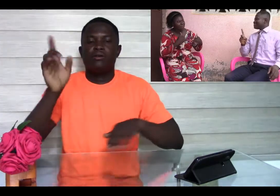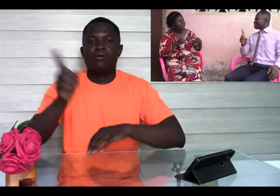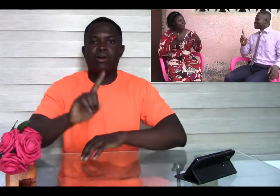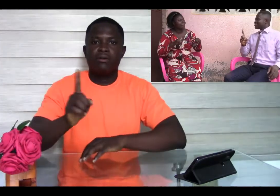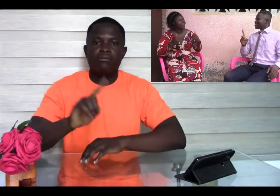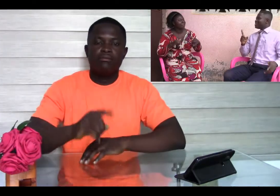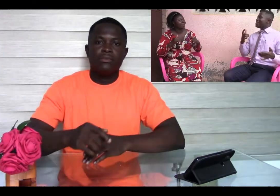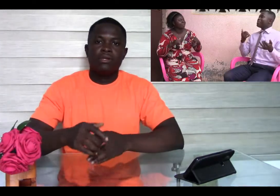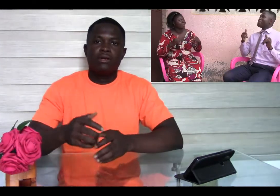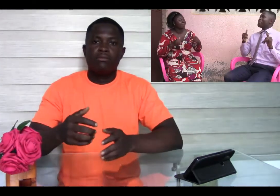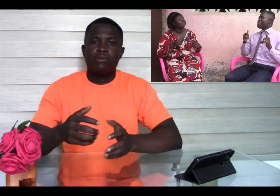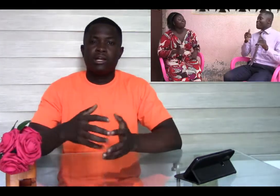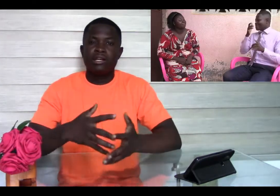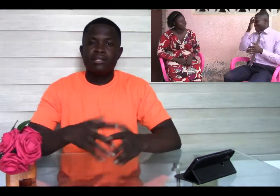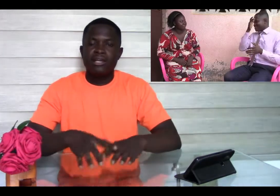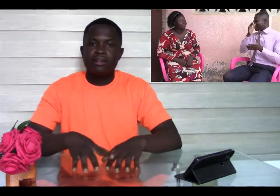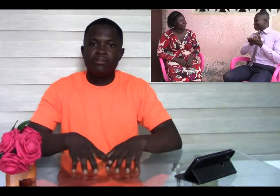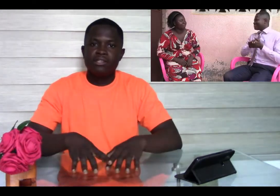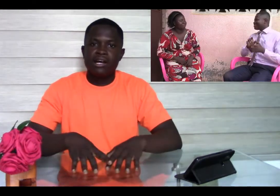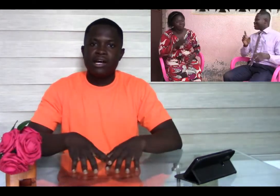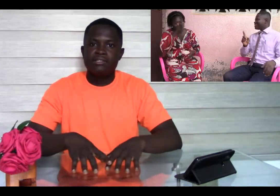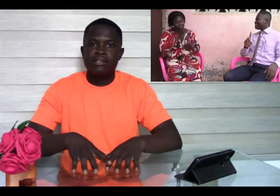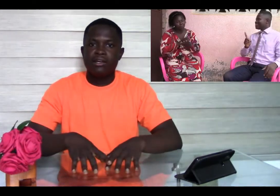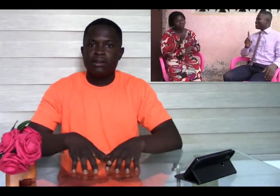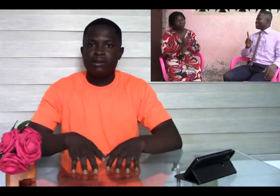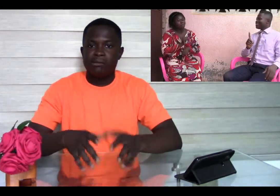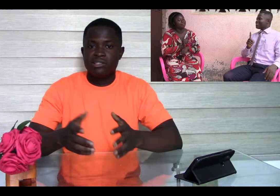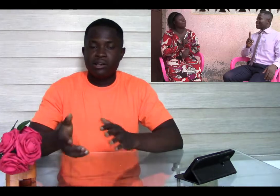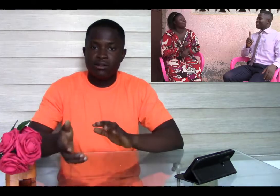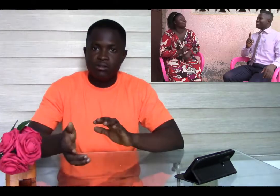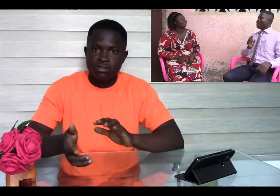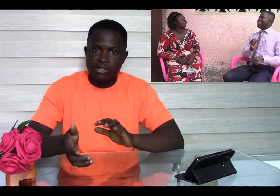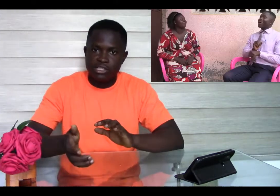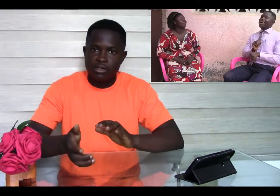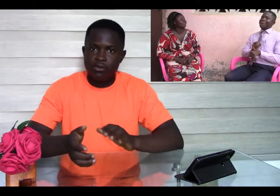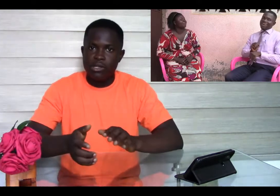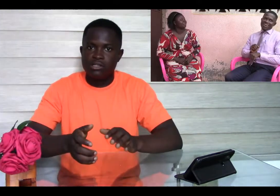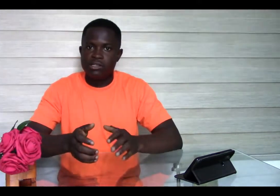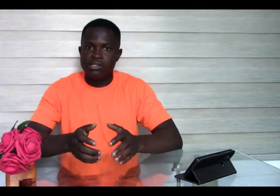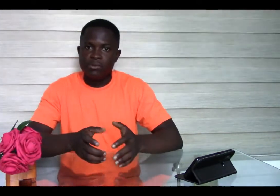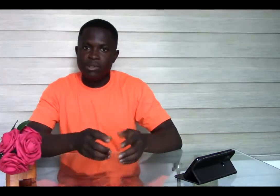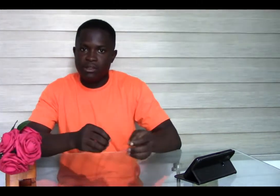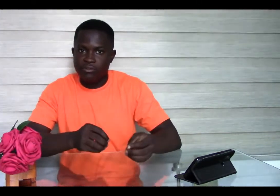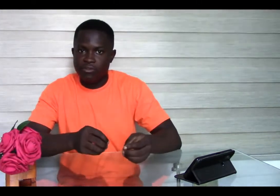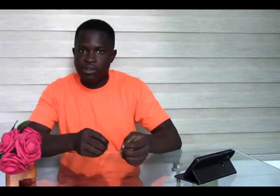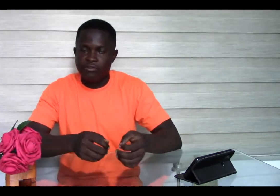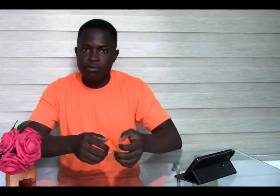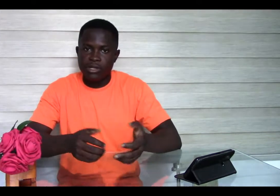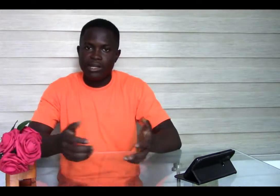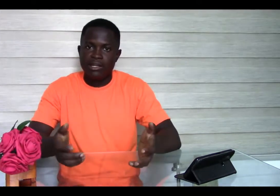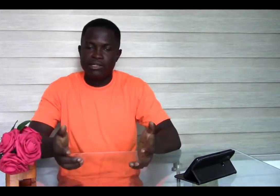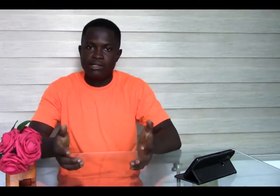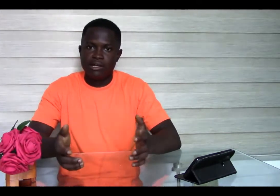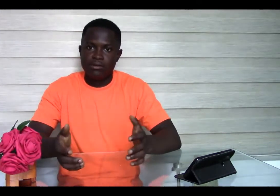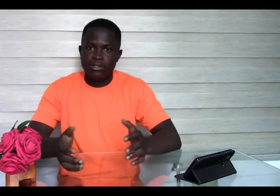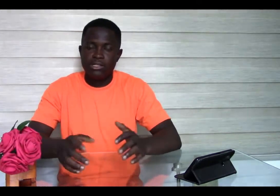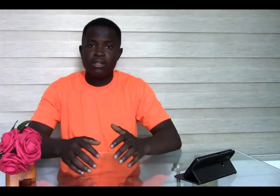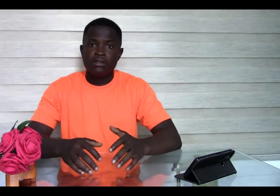where? Ghanaian Sign Language has a grammatical construction which is a bit different from the English language. So